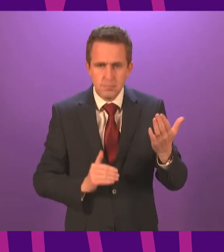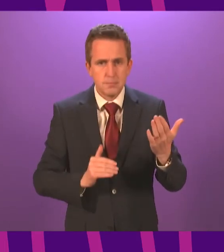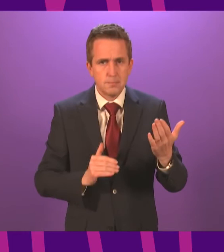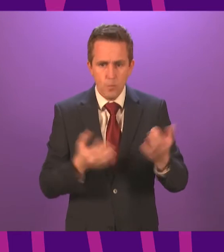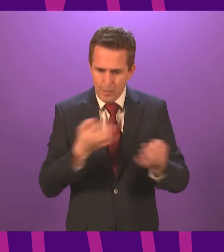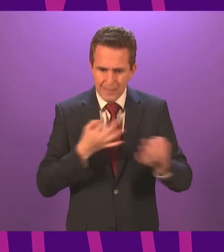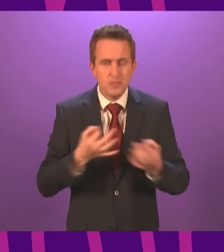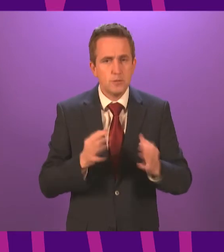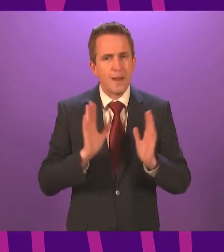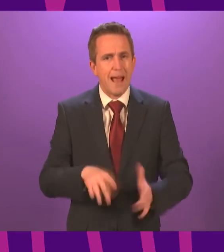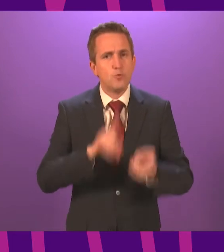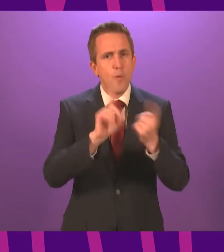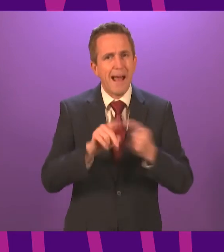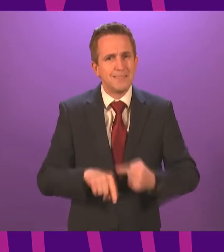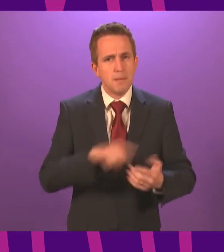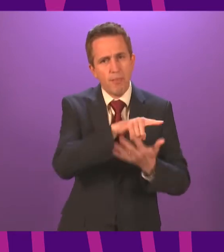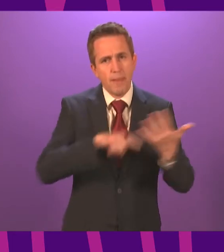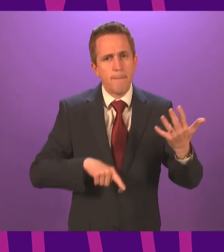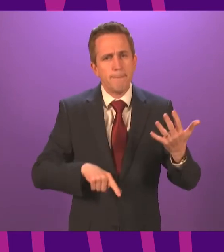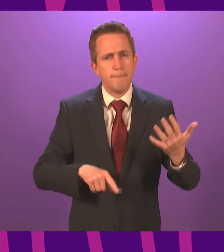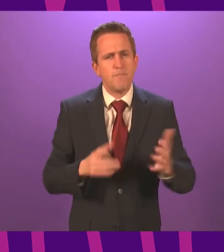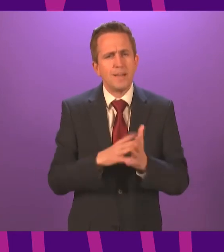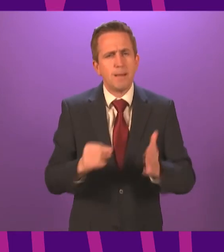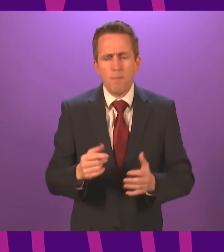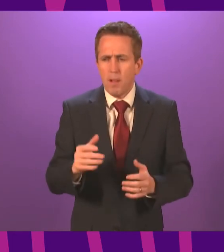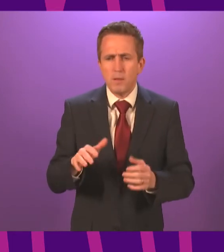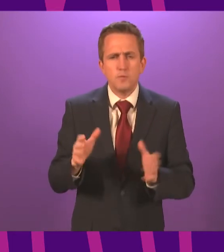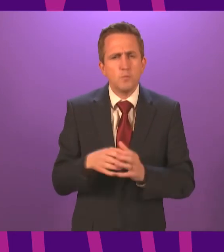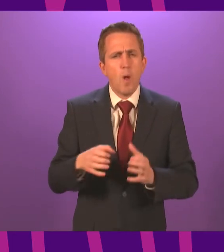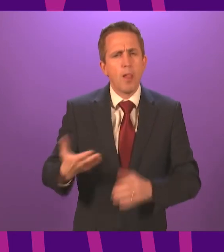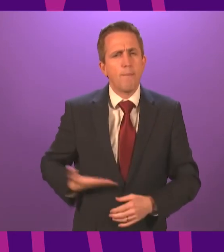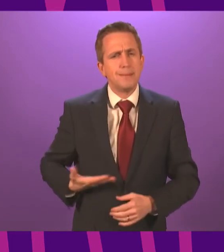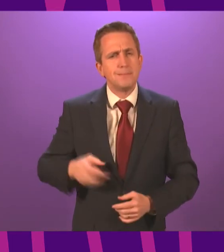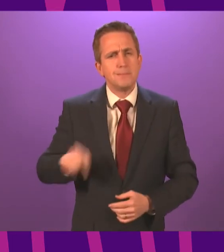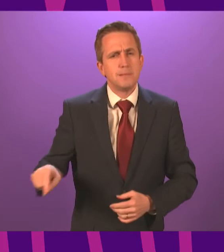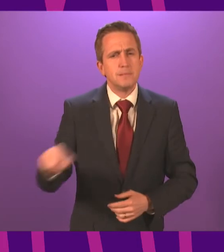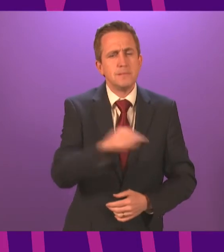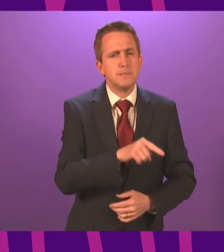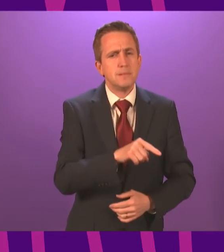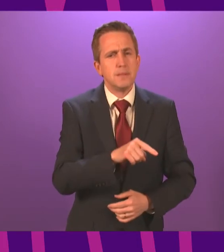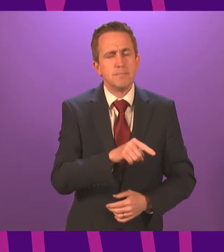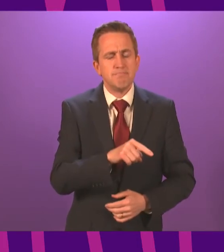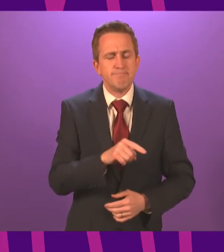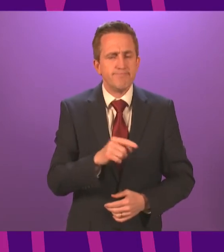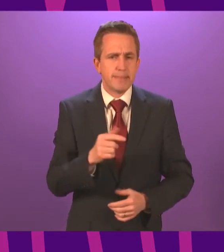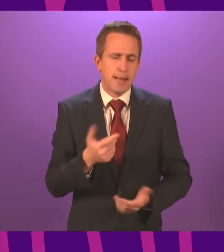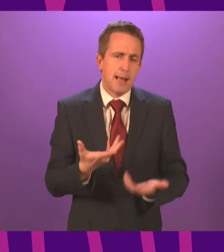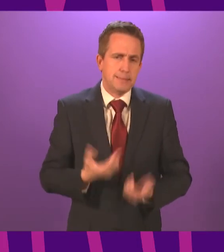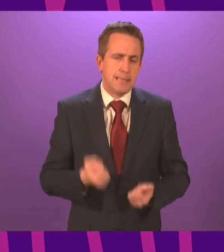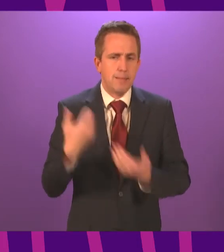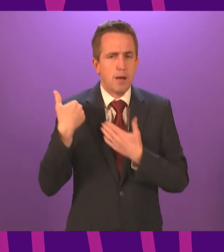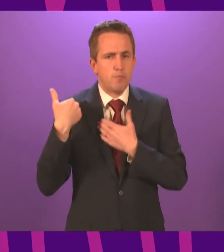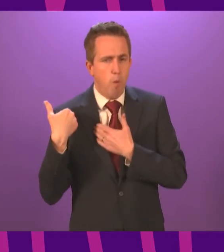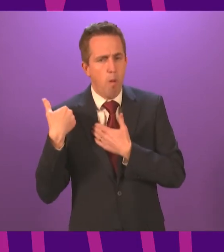duty to answer them. And let me start with small local businesses. Businesses who accept their responsibility and their